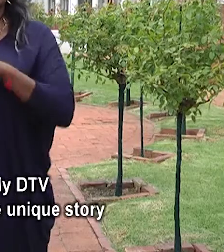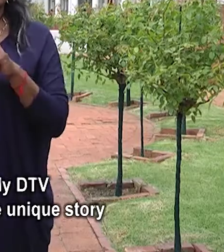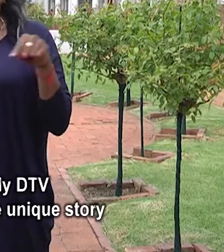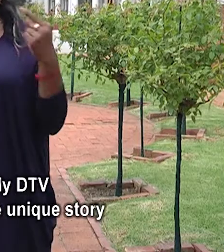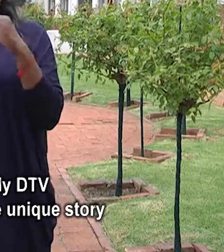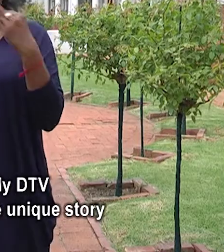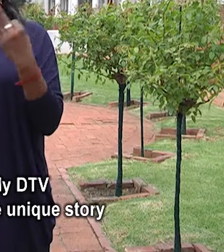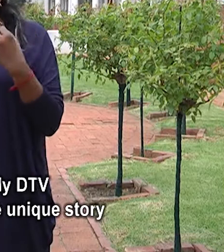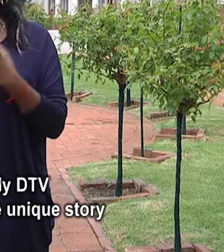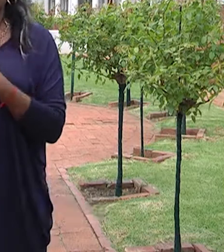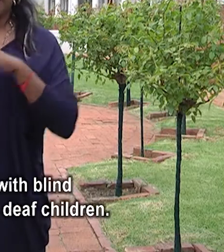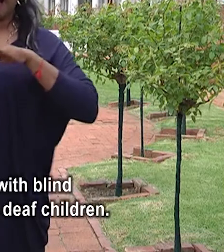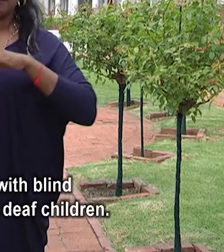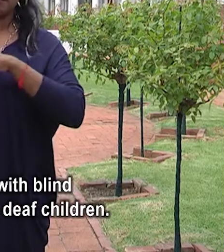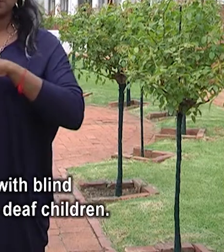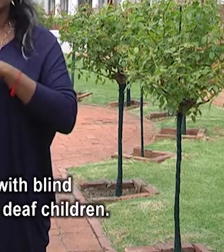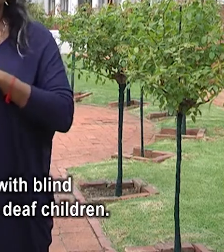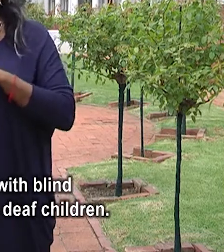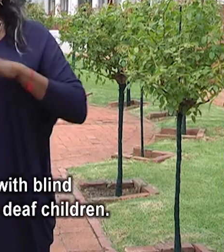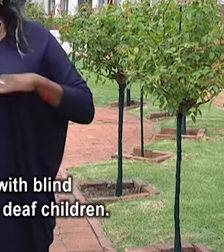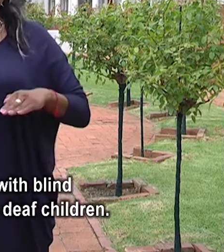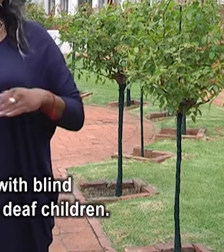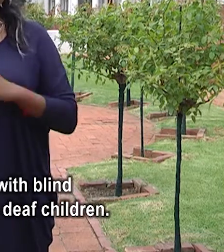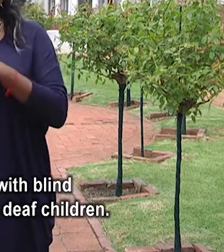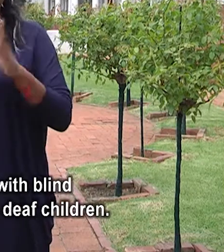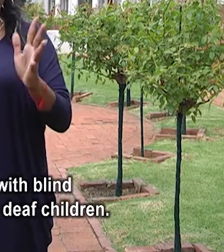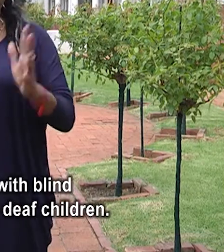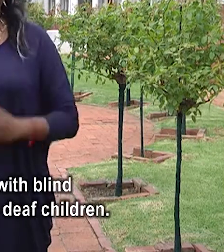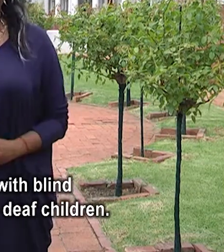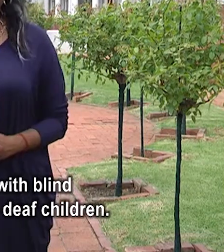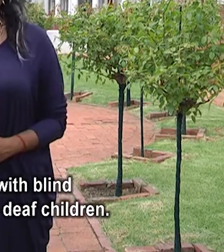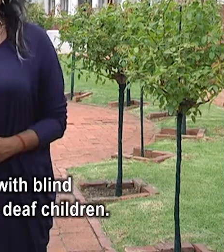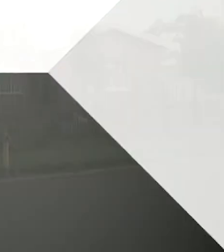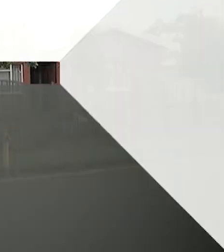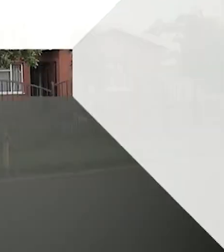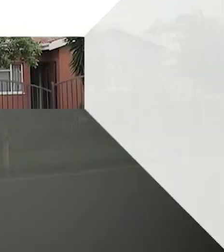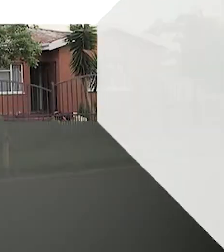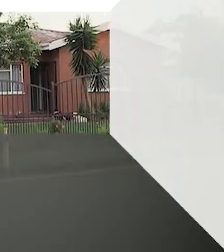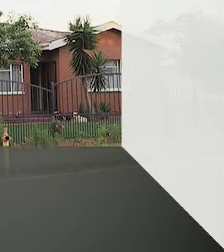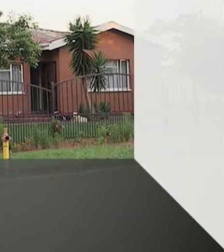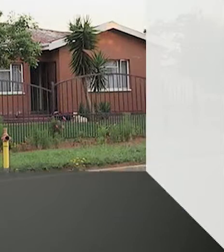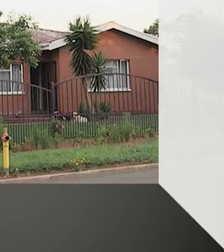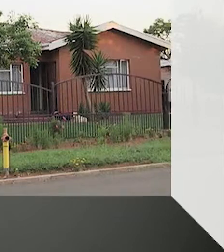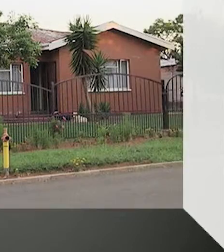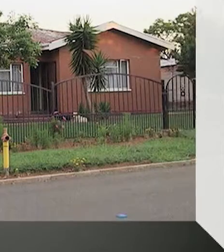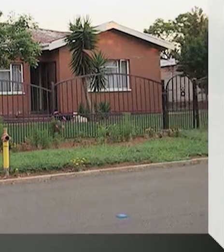Previously, DTV brought you the unique story of a family with blind parents and 2 deaf children.